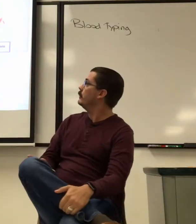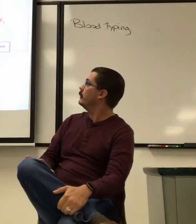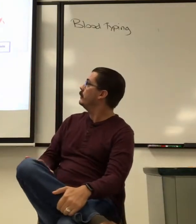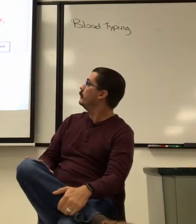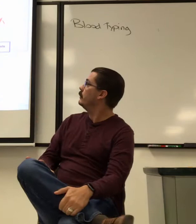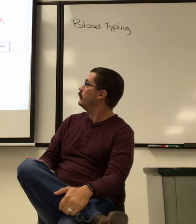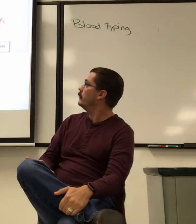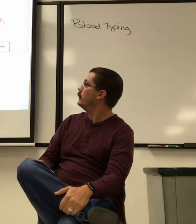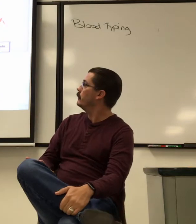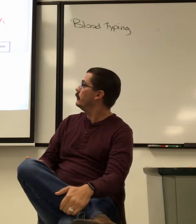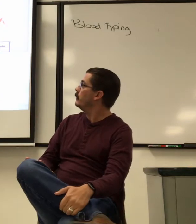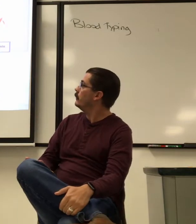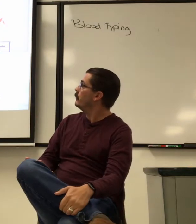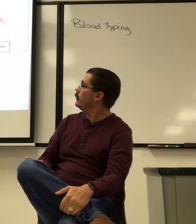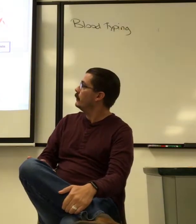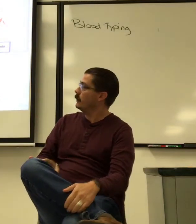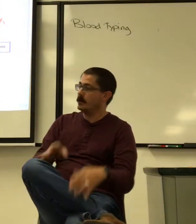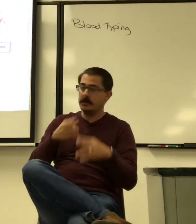picture of agglutination.